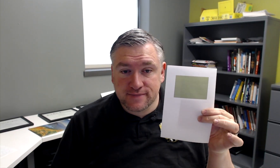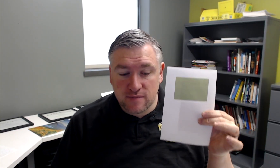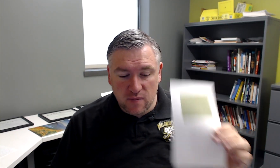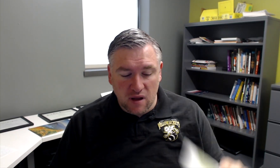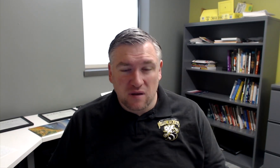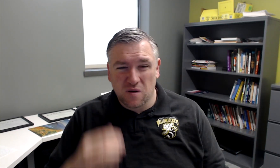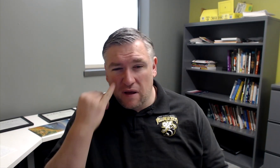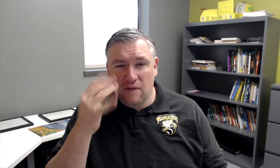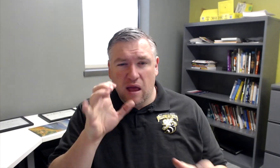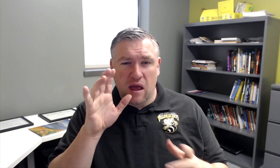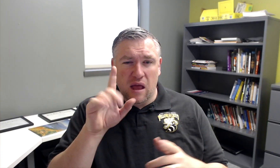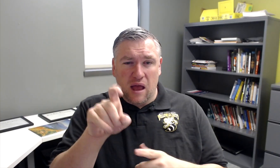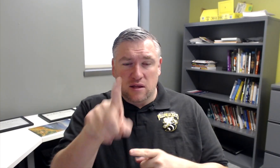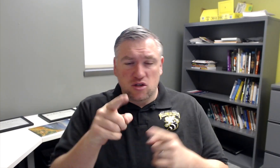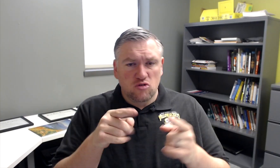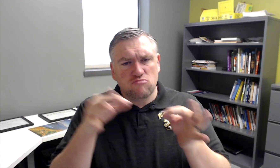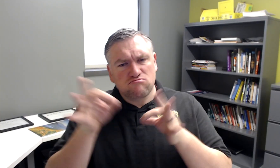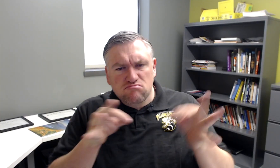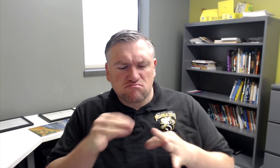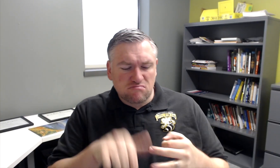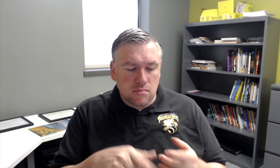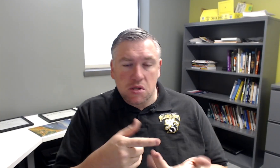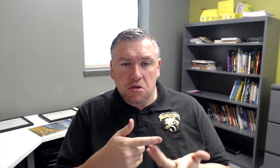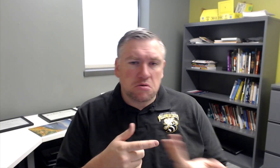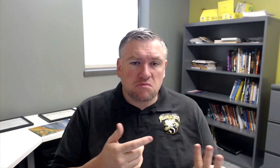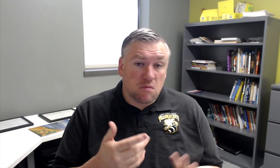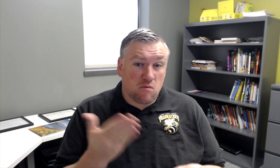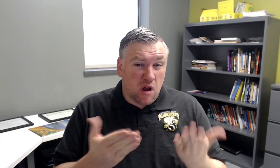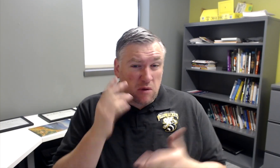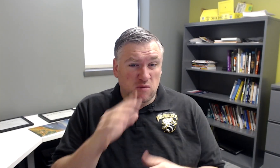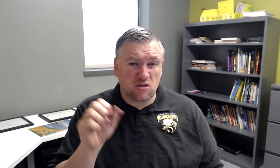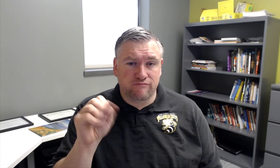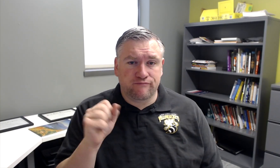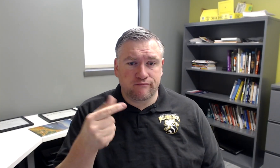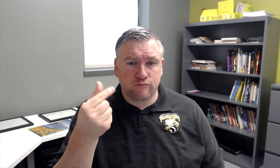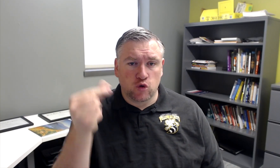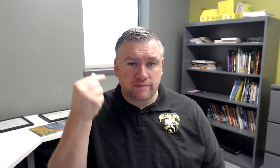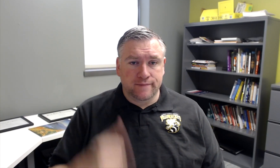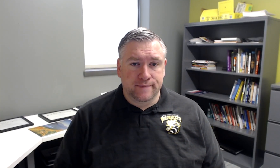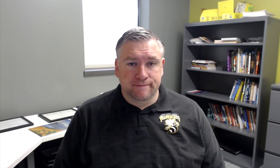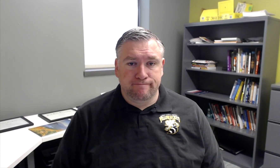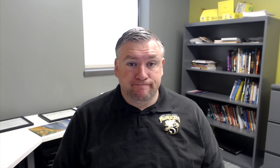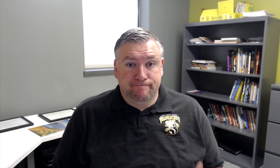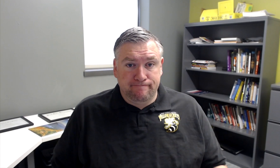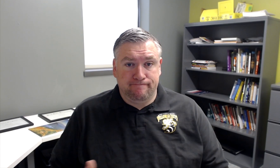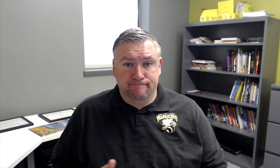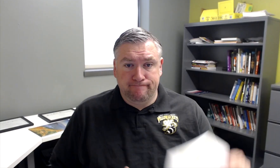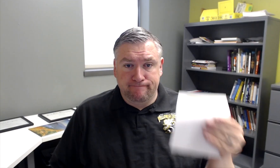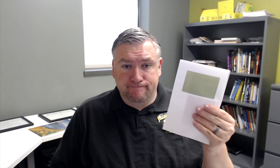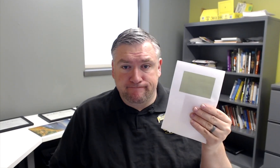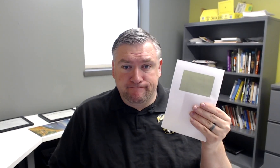There's green. So if I ask you to explain it, you probably would just throw out green.